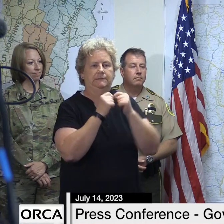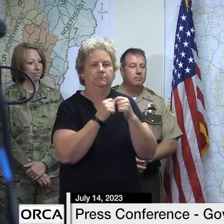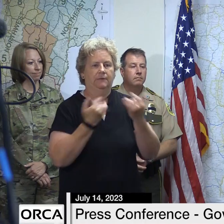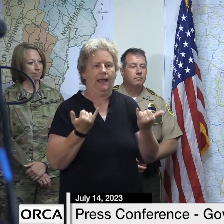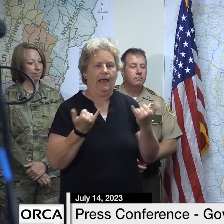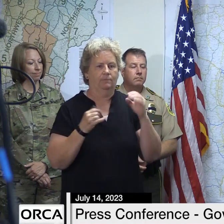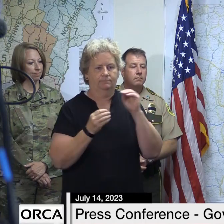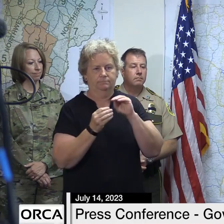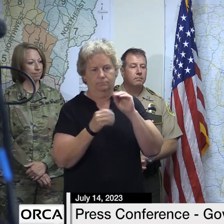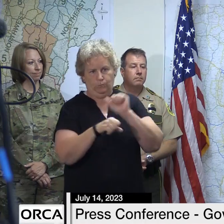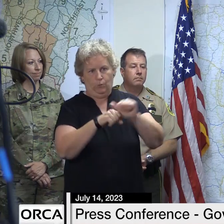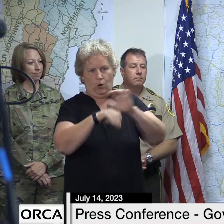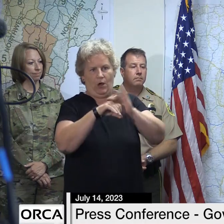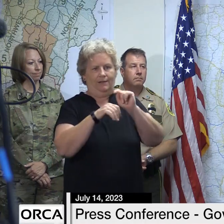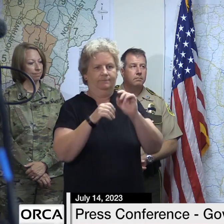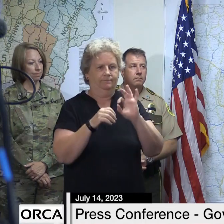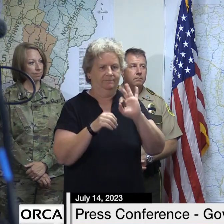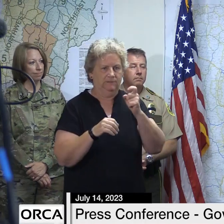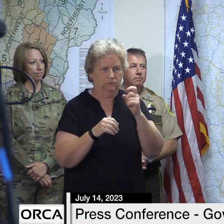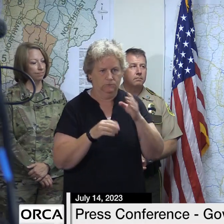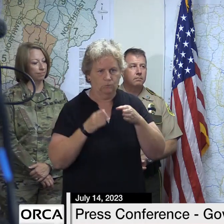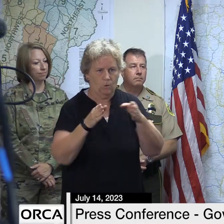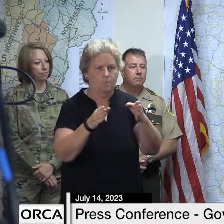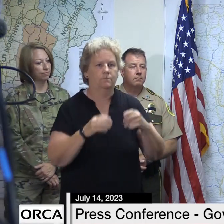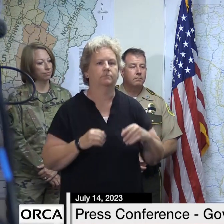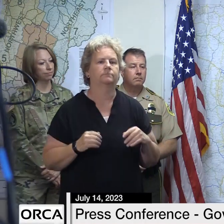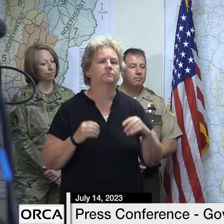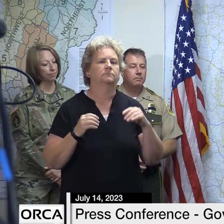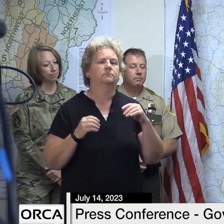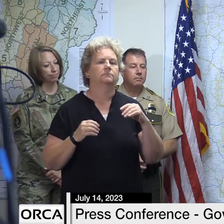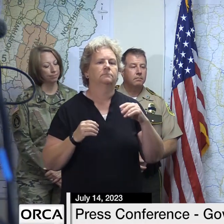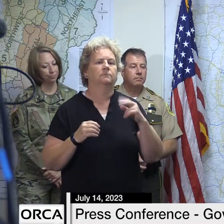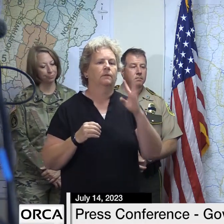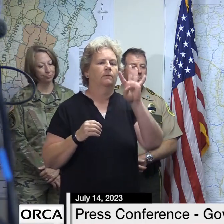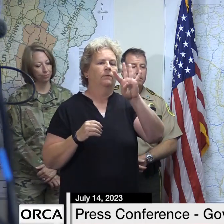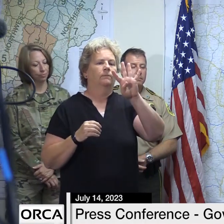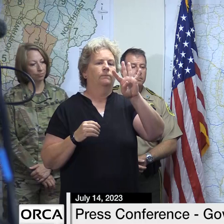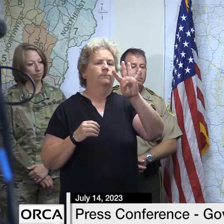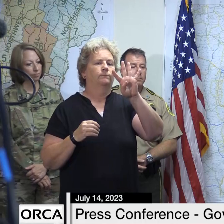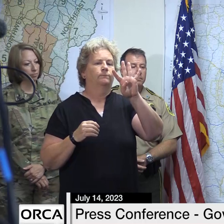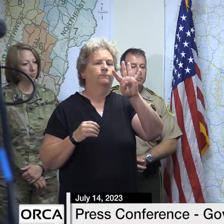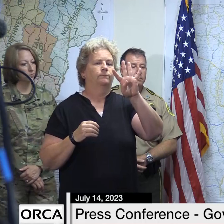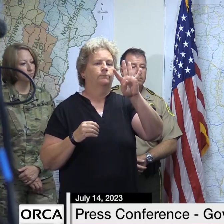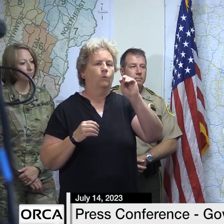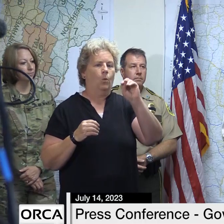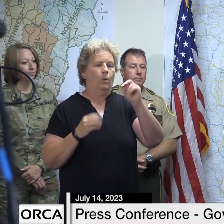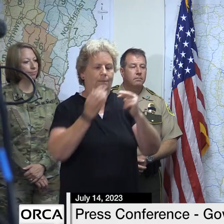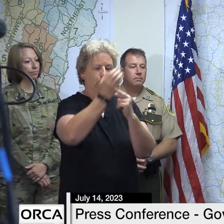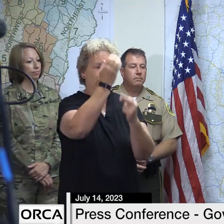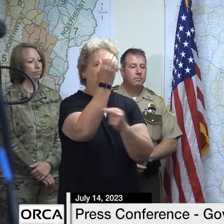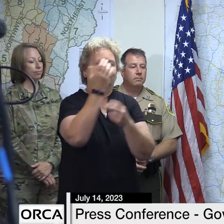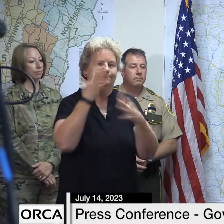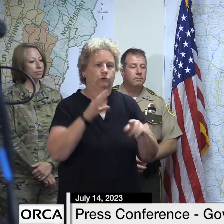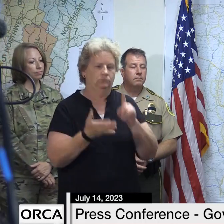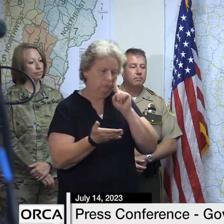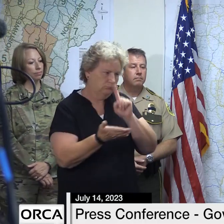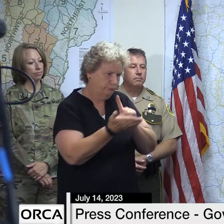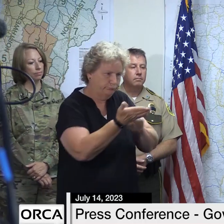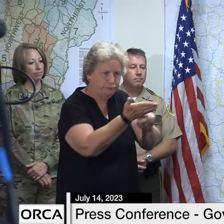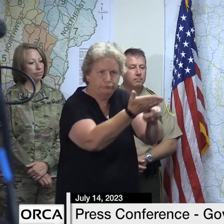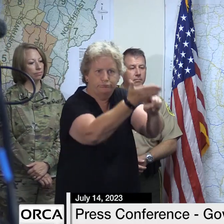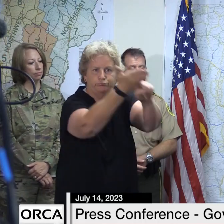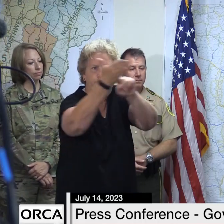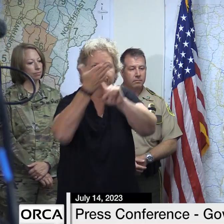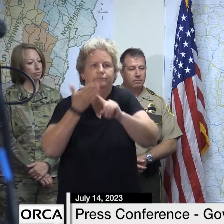will be. 40 bridges were inspected yesterday across the state, local and